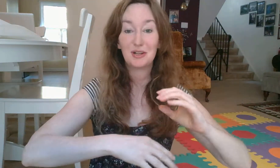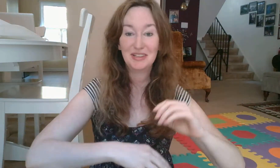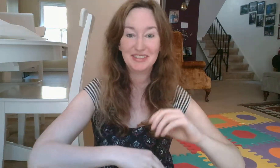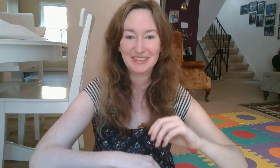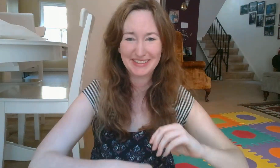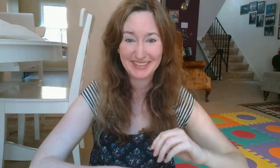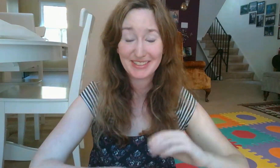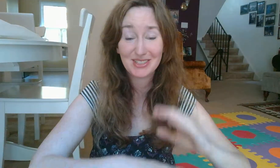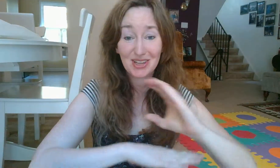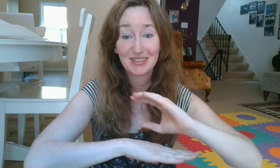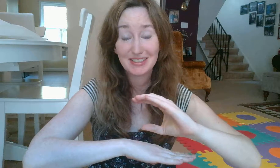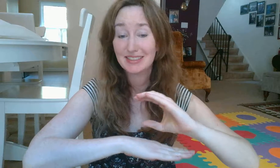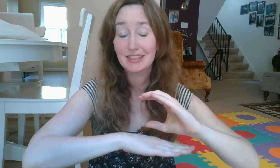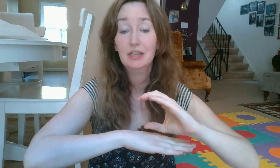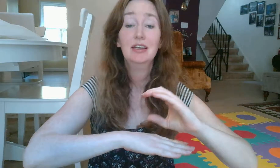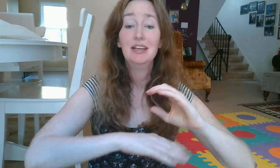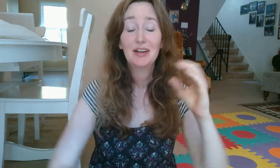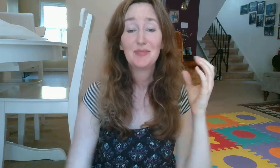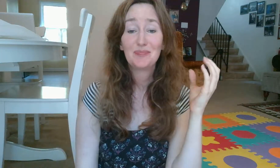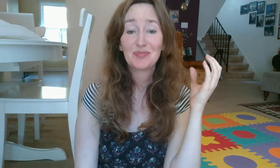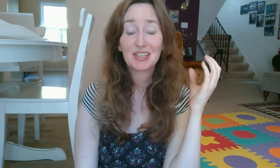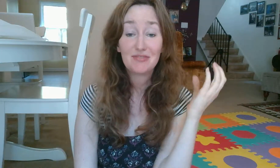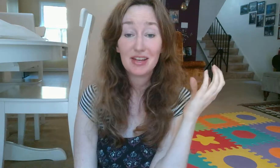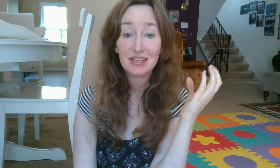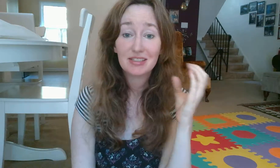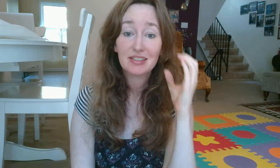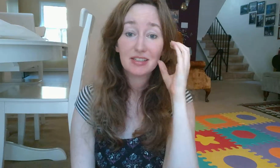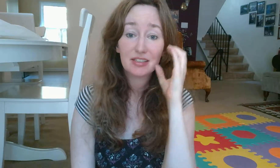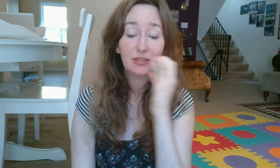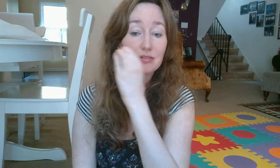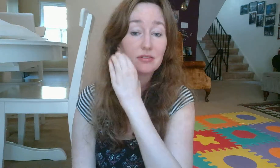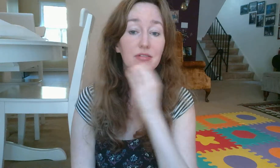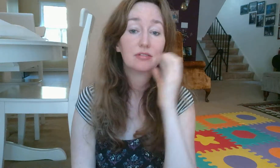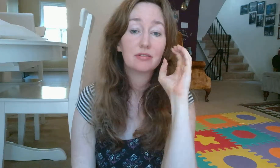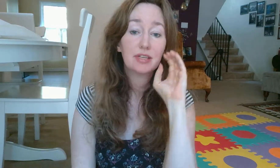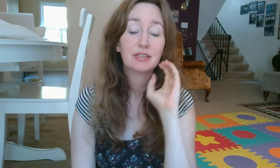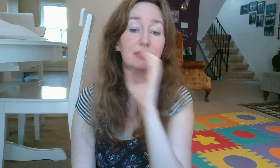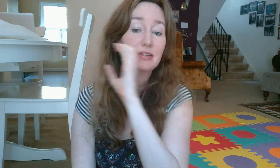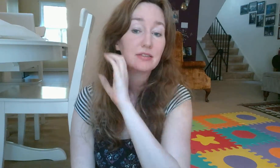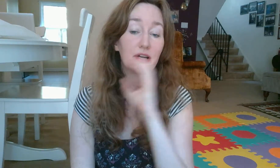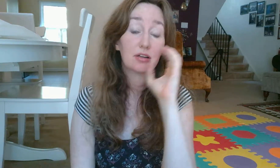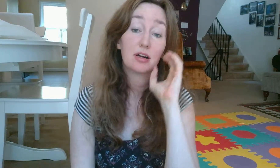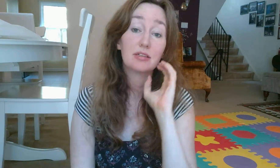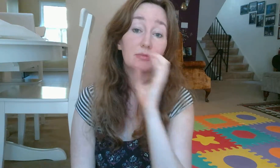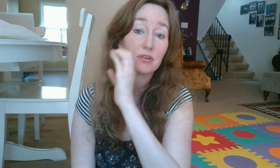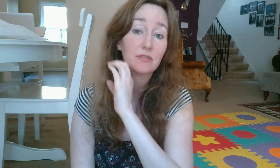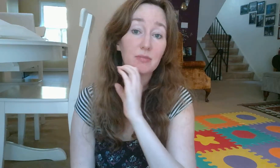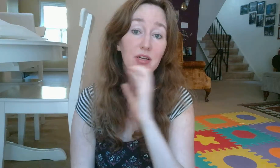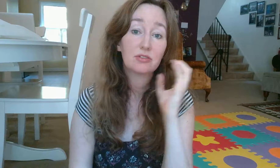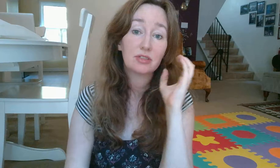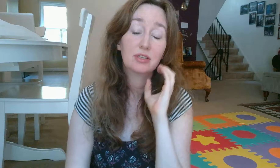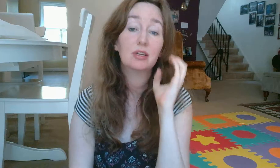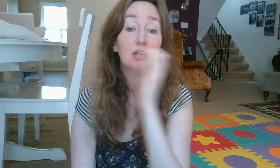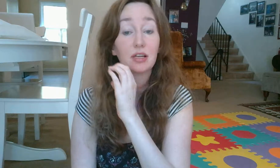chocolate. Chocolate. Cafe. You take the C's and you kind of cross them in front of your mouth. Just think you eat at a